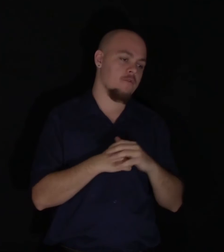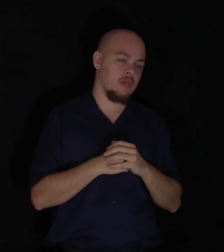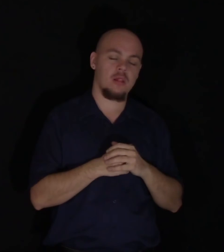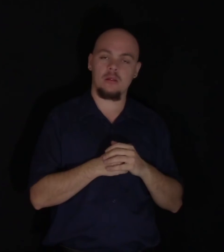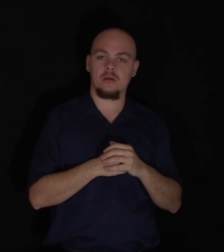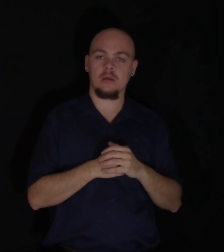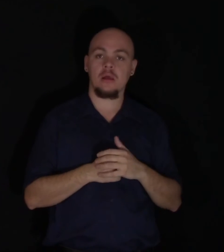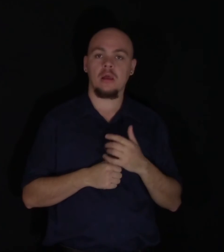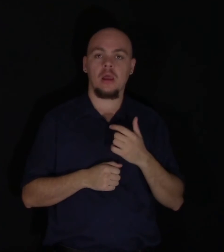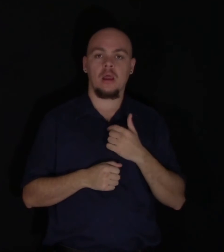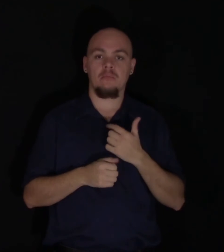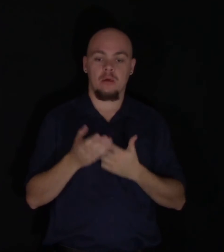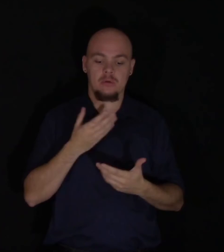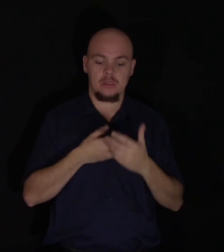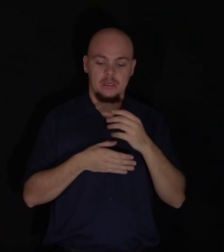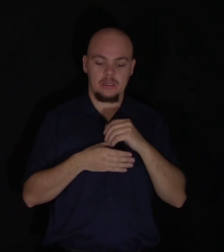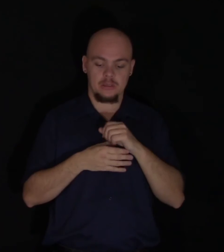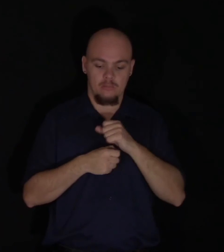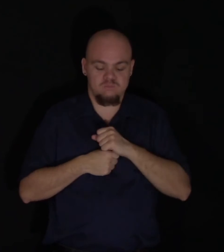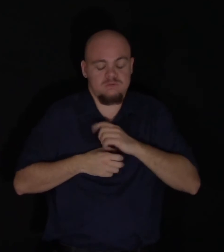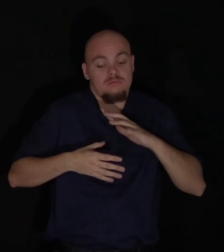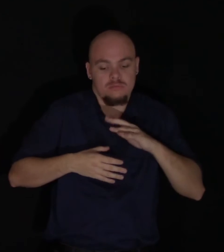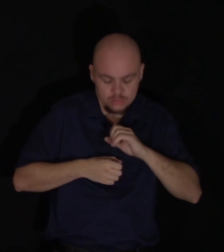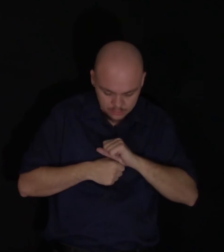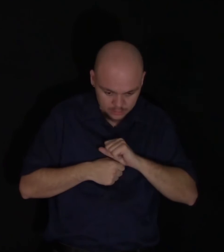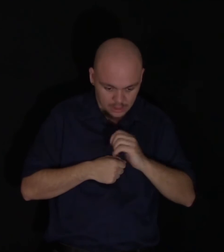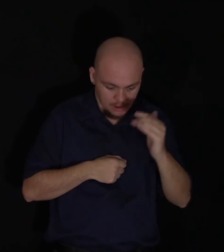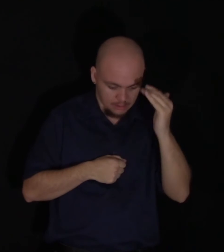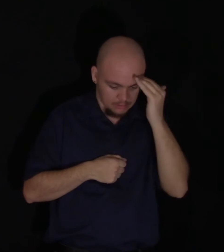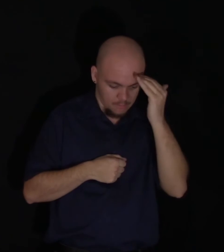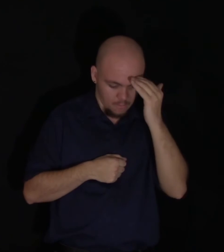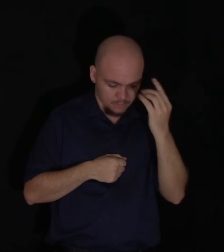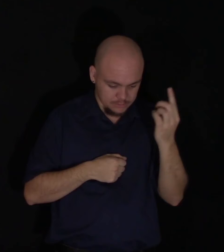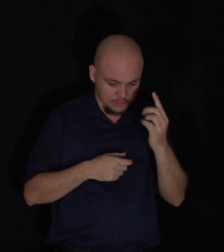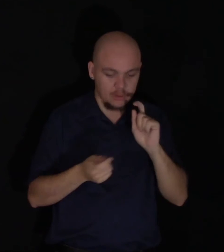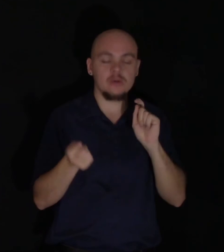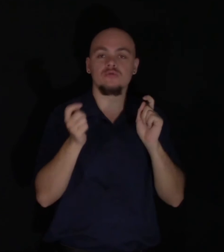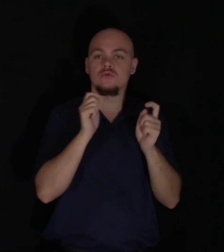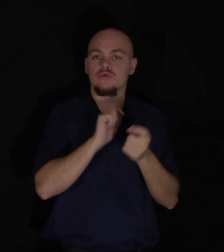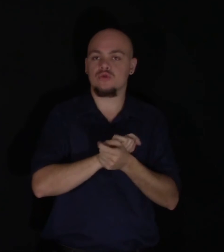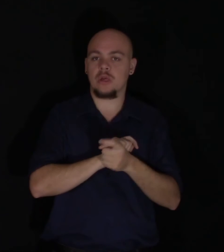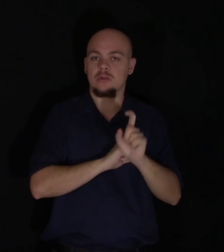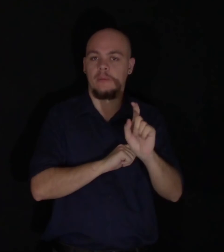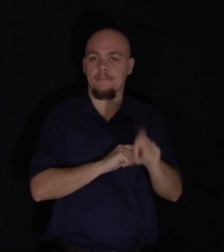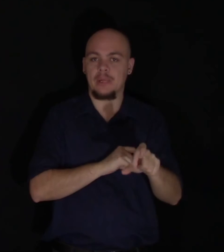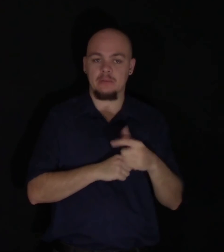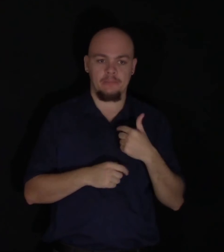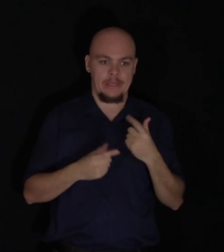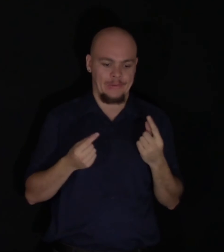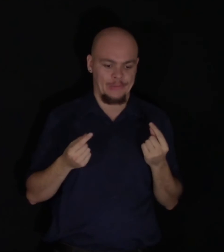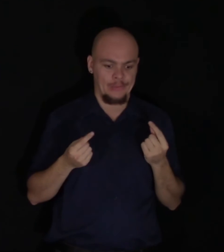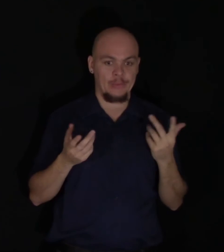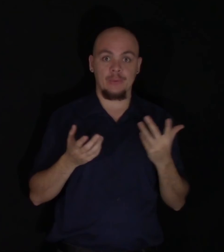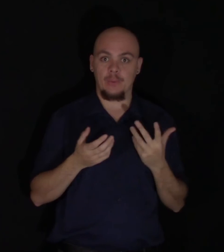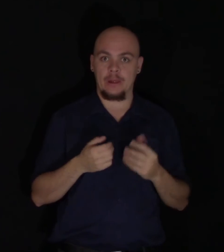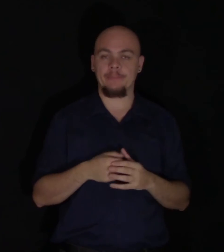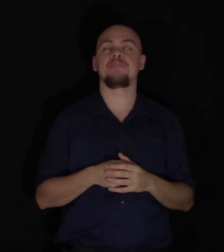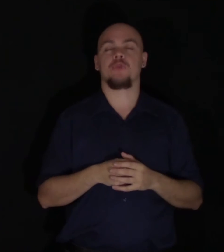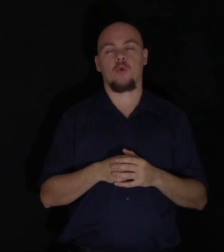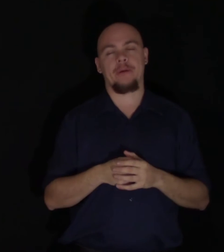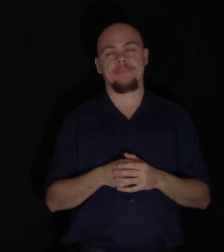And I imploded, and I knew, I said, things have to change. What do I do? And